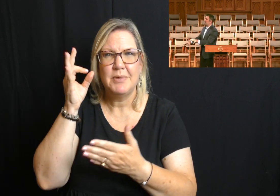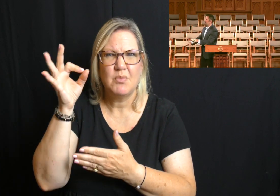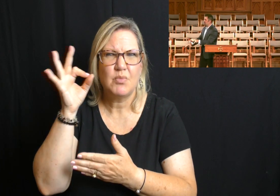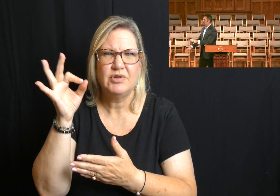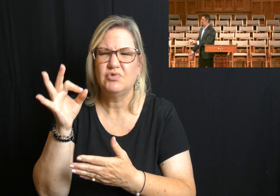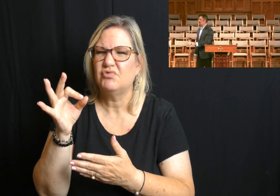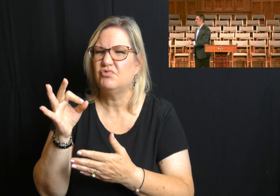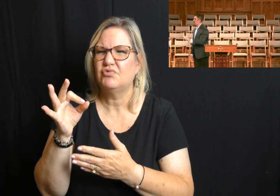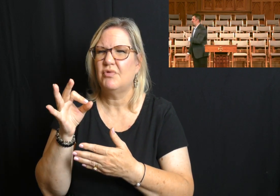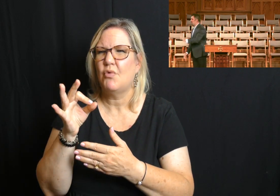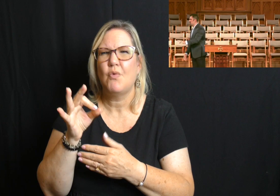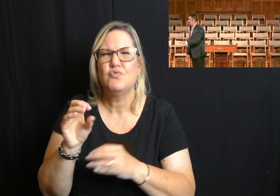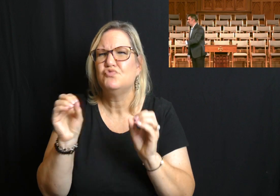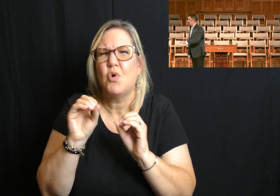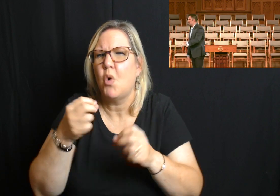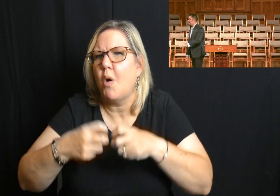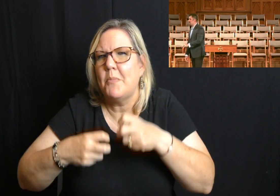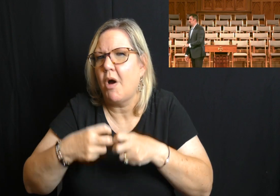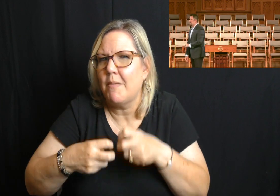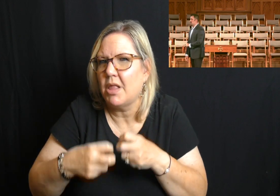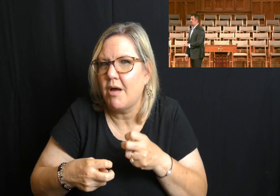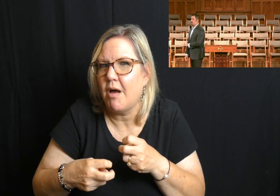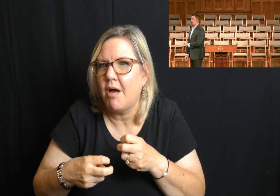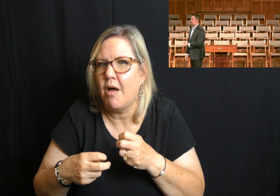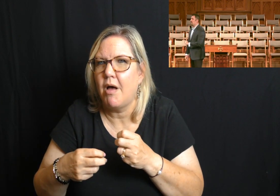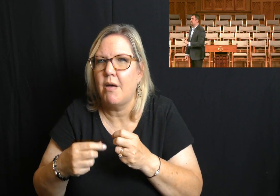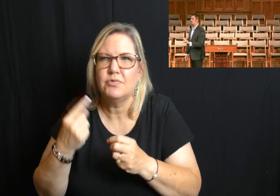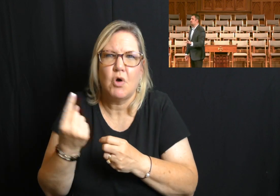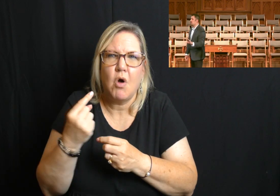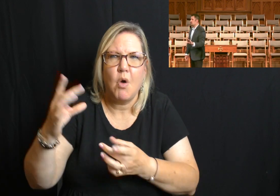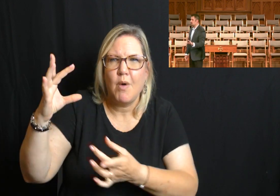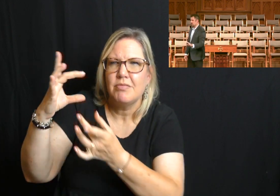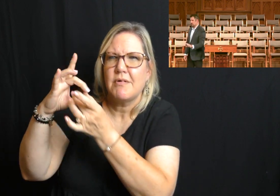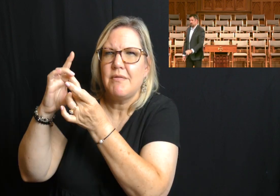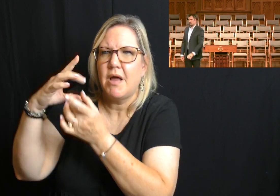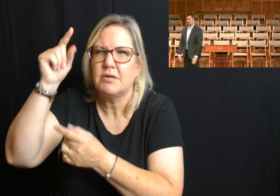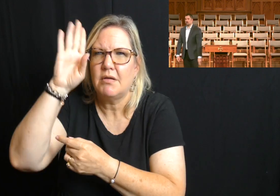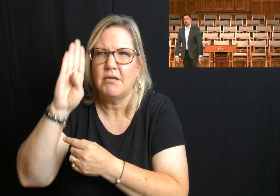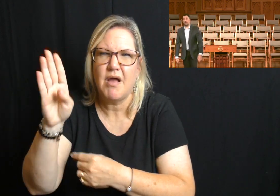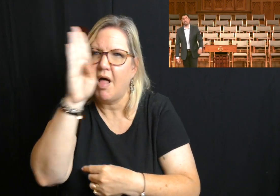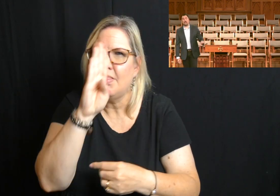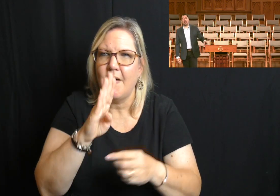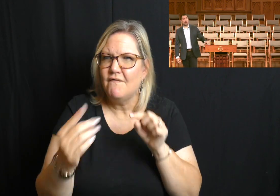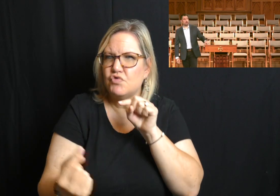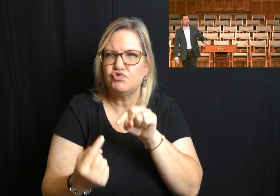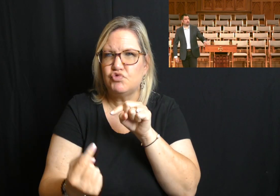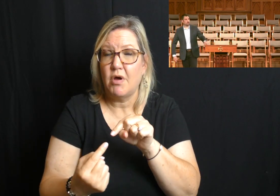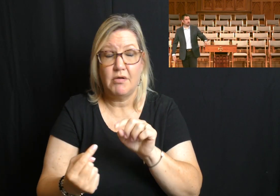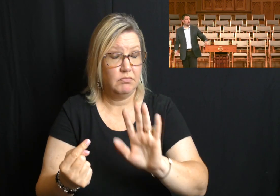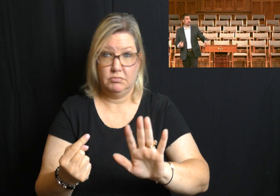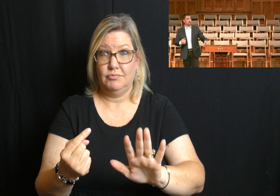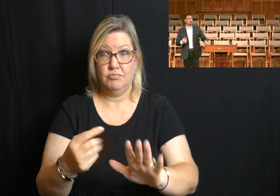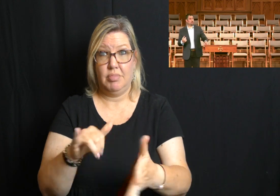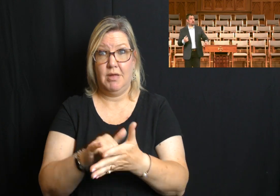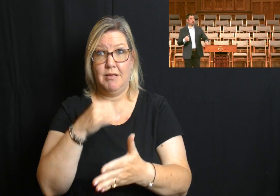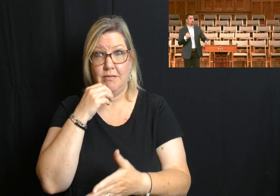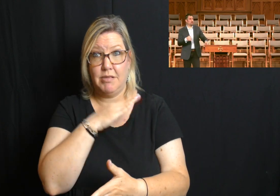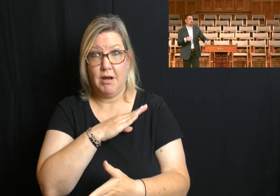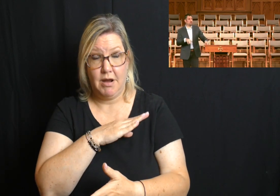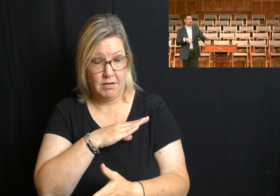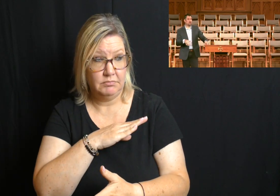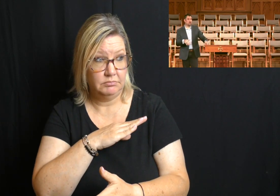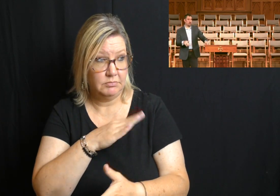goes right for them. They're always in tune with God. They never struggle. That's a lie. Let me tell